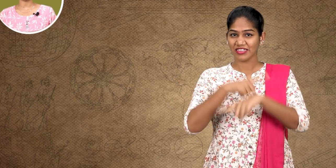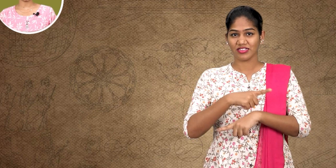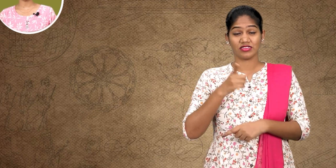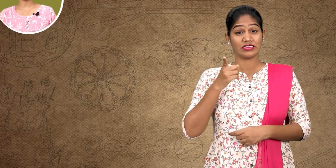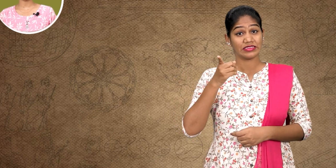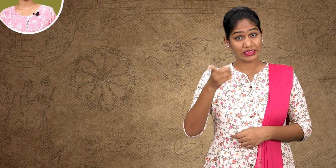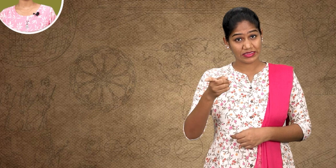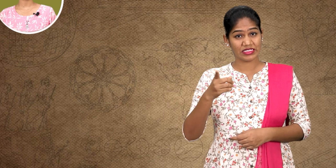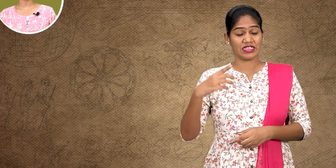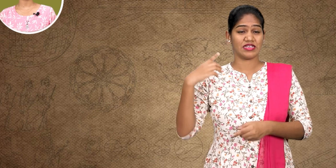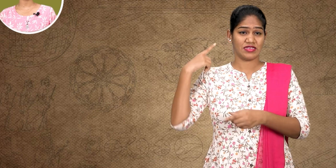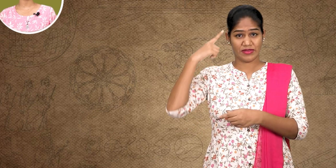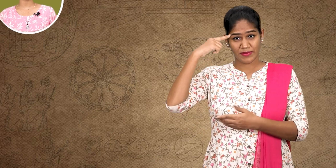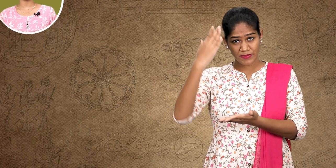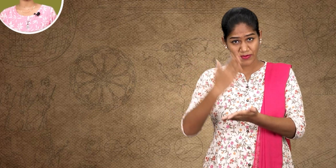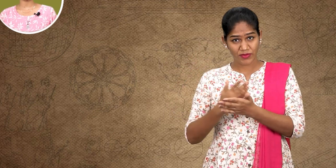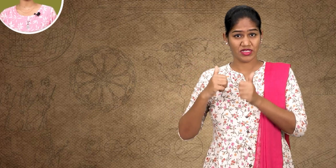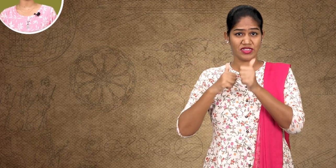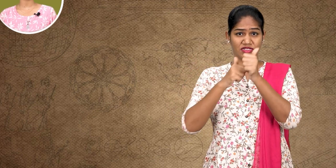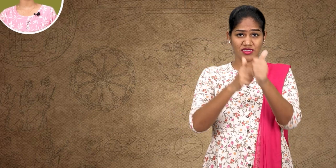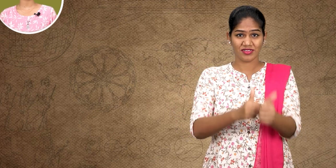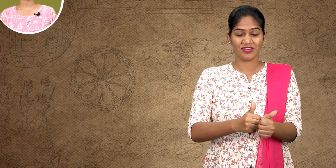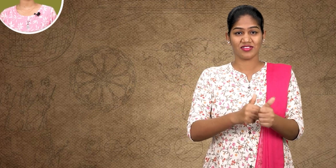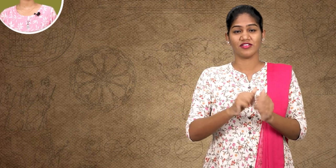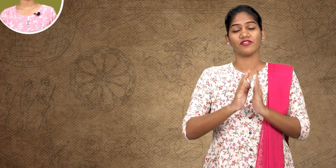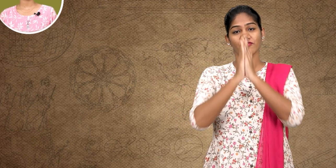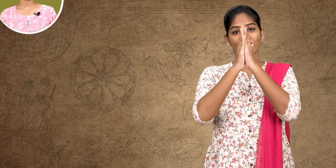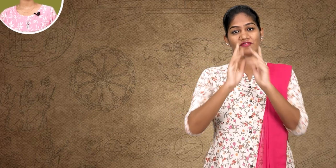Orthodox religious practices.